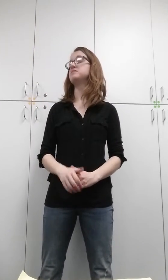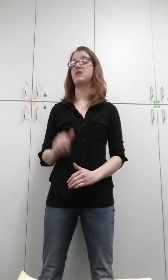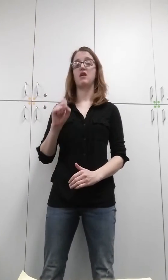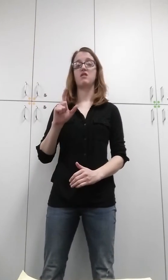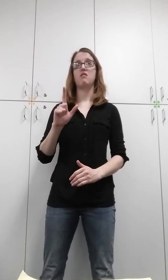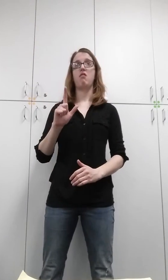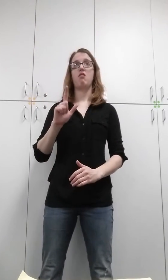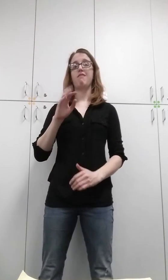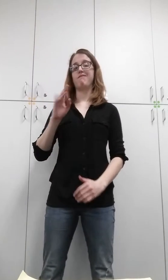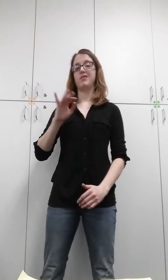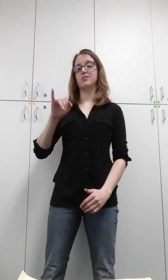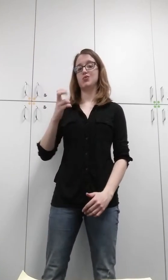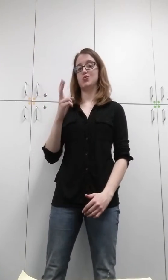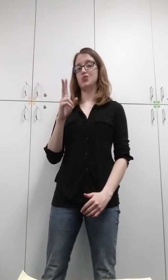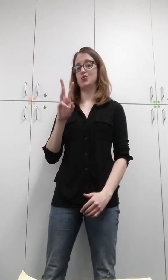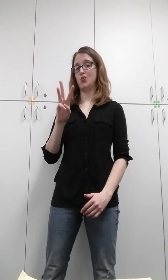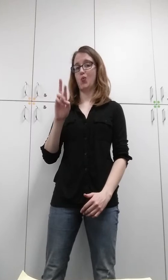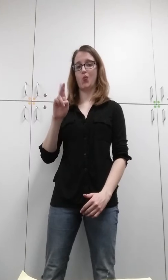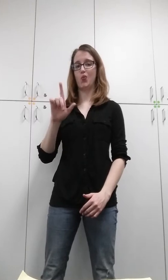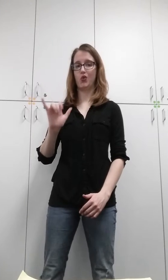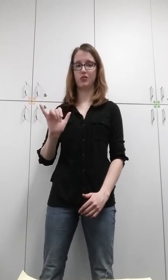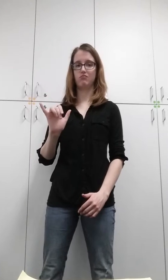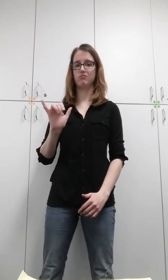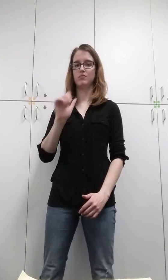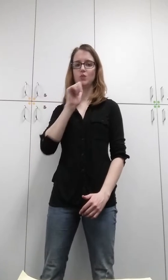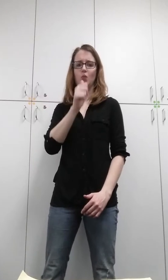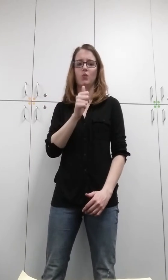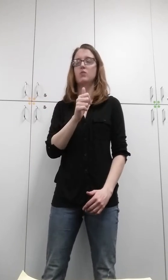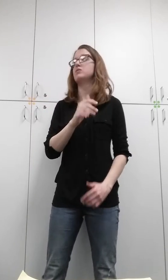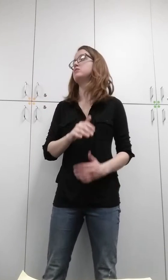that means jewelry. I'm explaining the concept by examples.